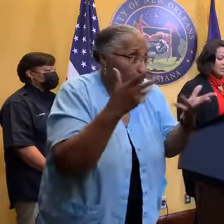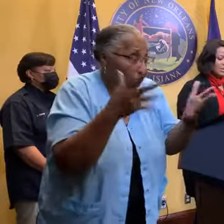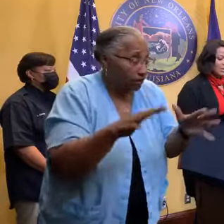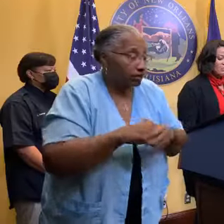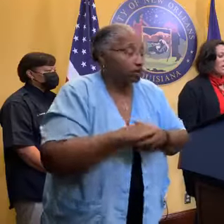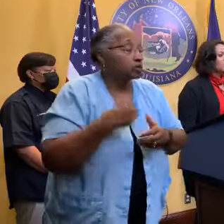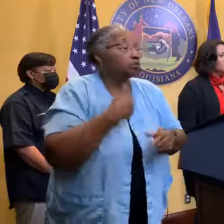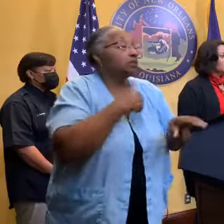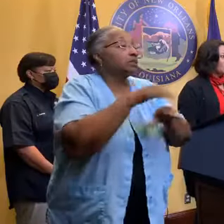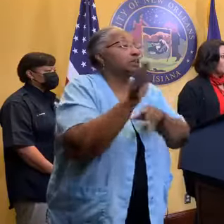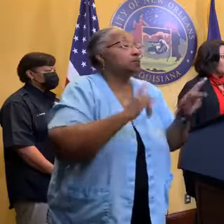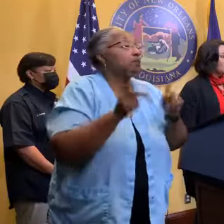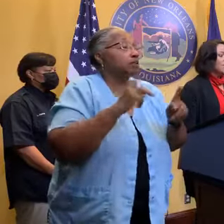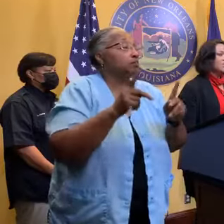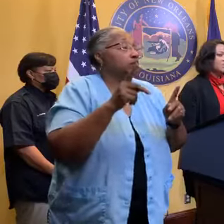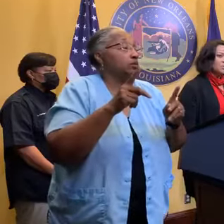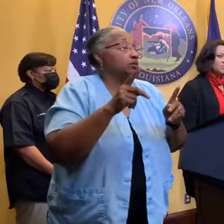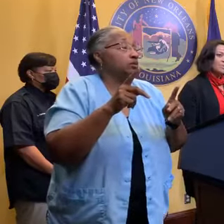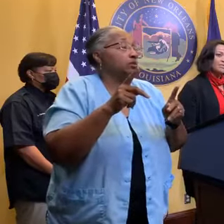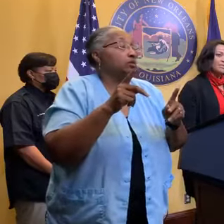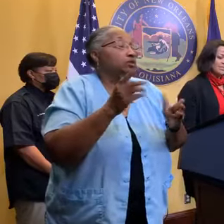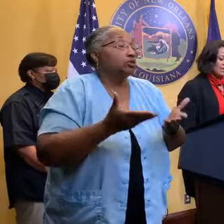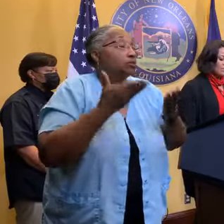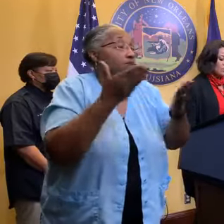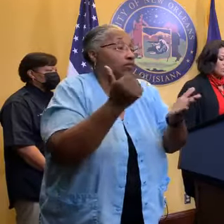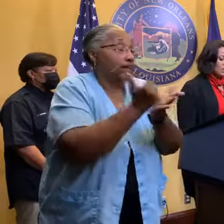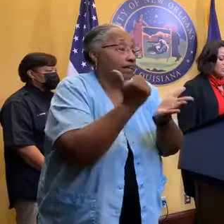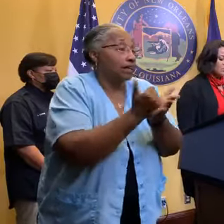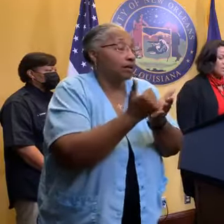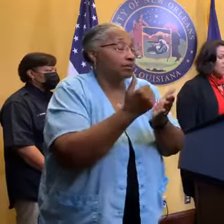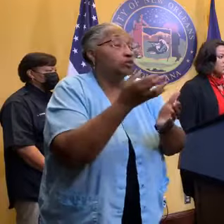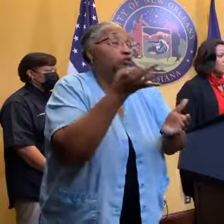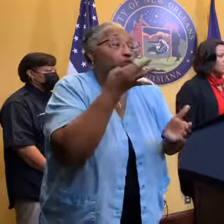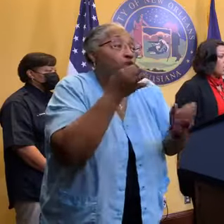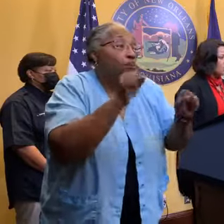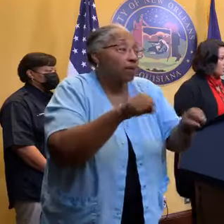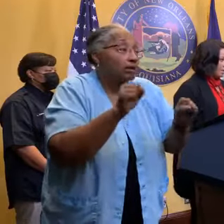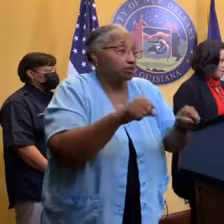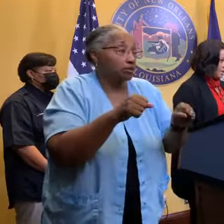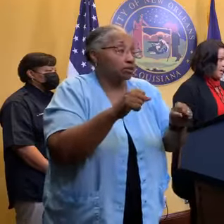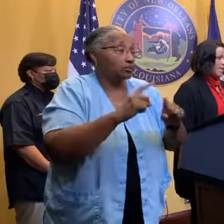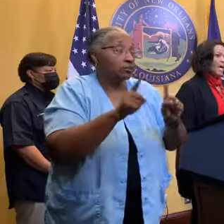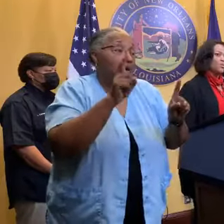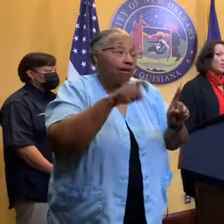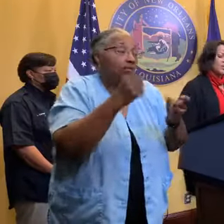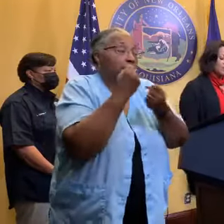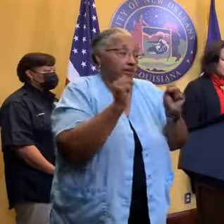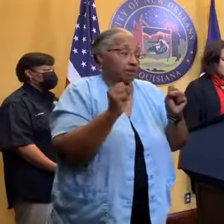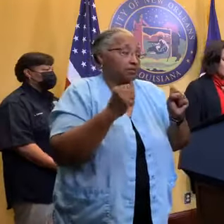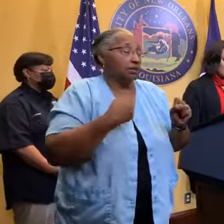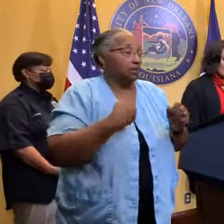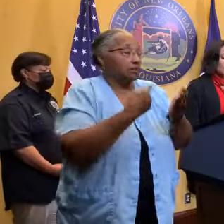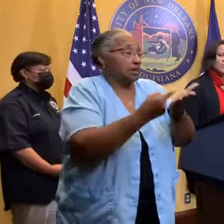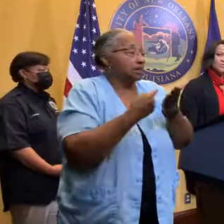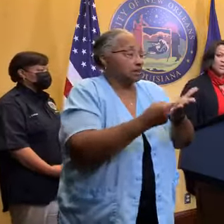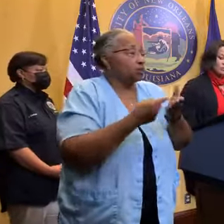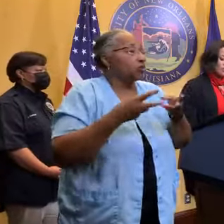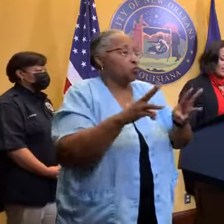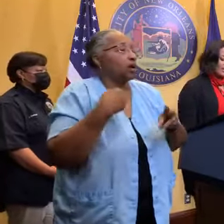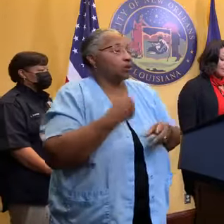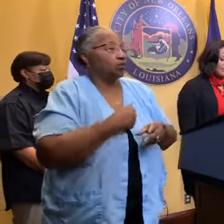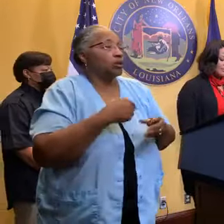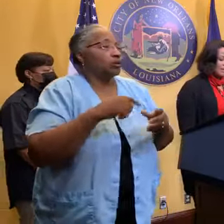field to provide restoration as soon as it is safe to do so. So I want to talk to you a bit about how we will go about the